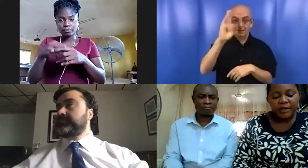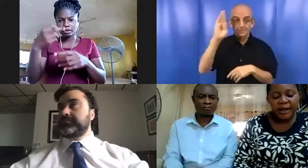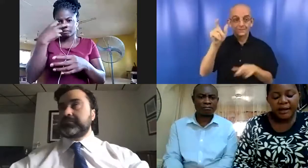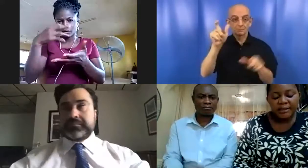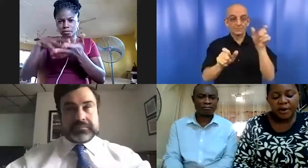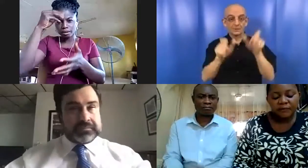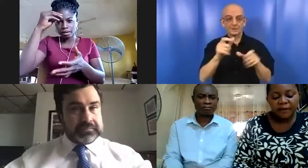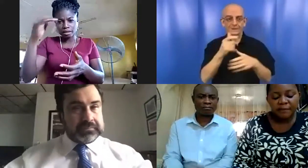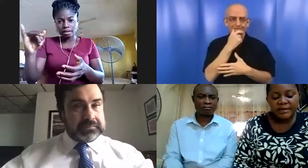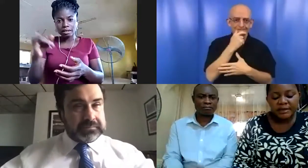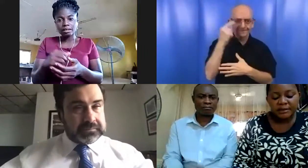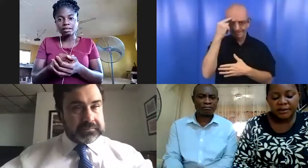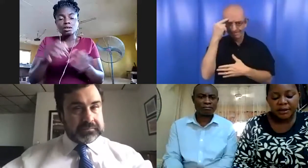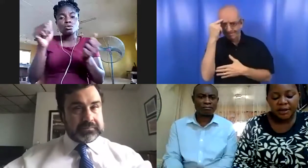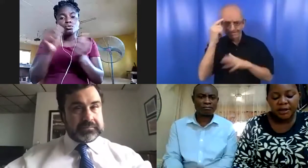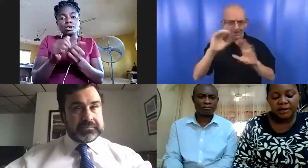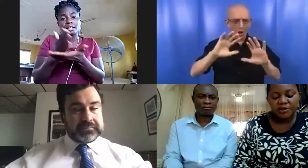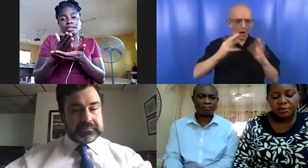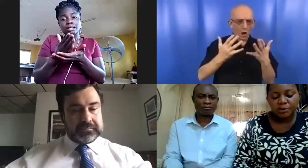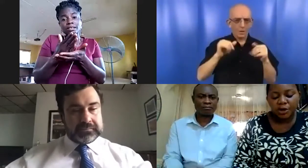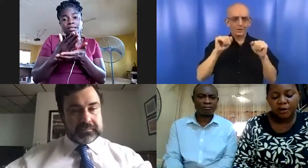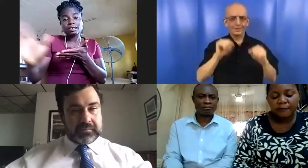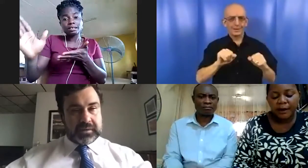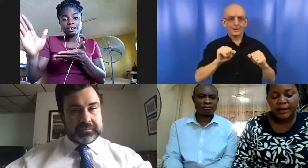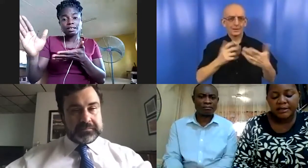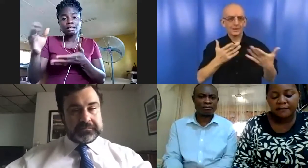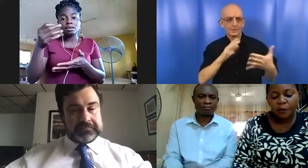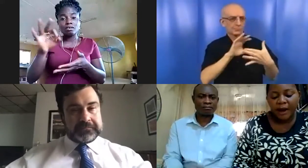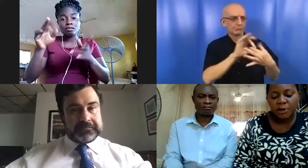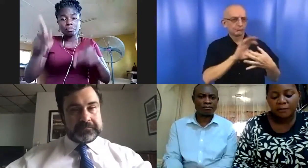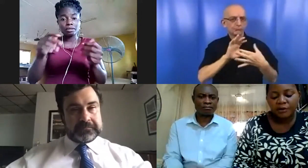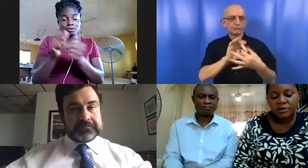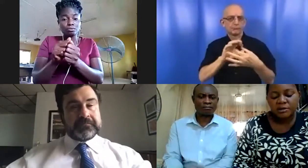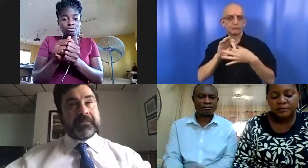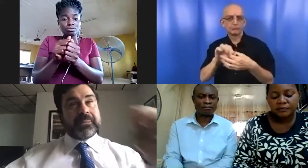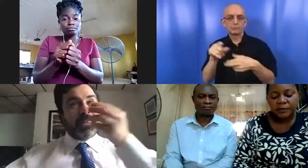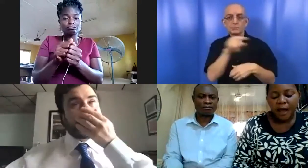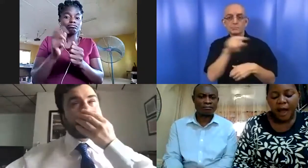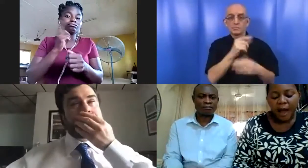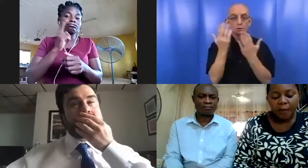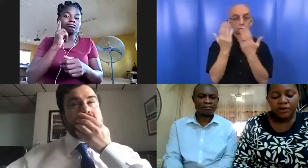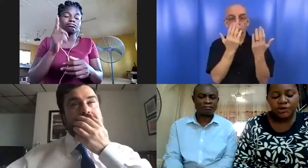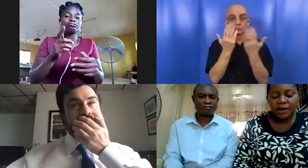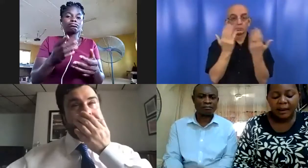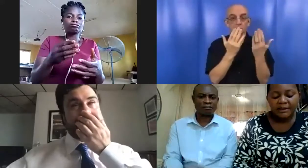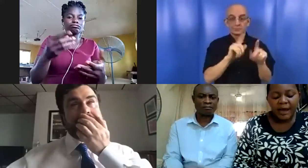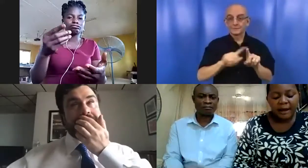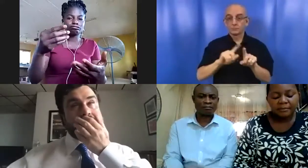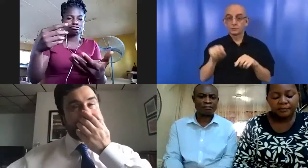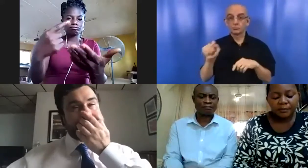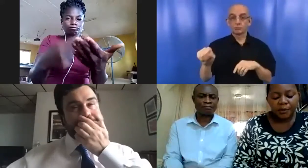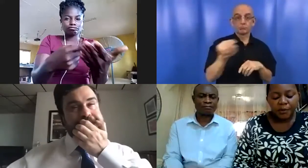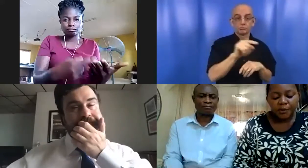With the neglect of deaf persons in the distribution of palliative quite obvious, I was juggling my